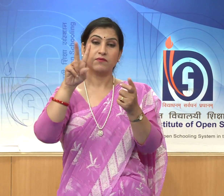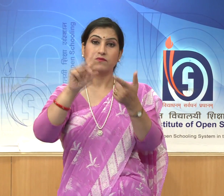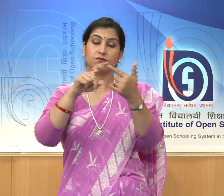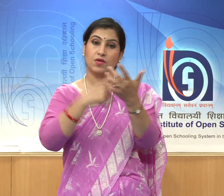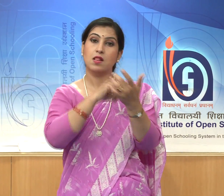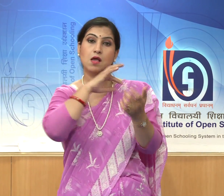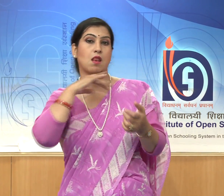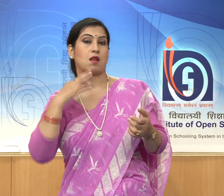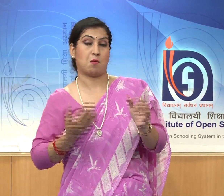color.